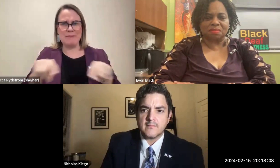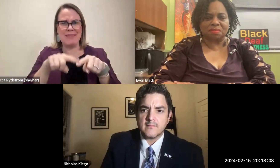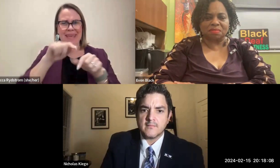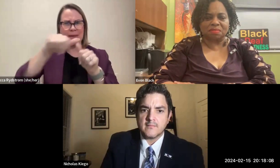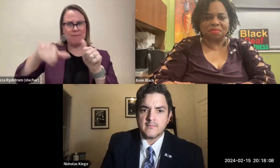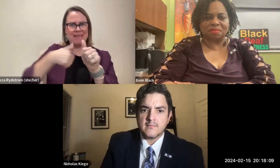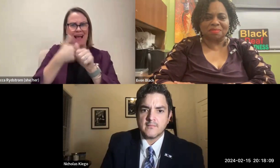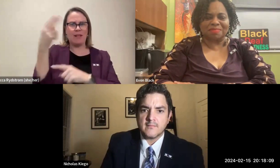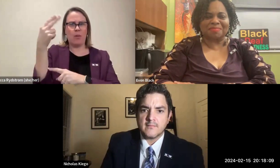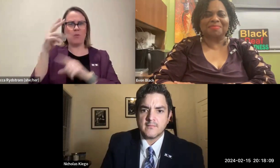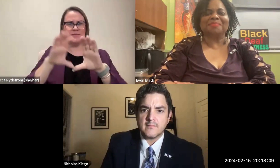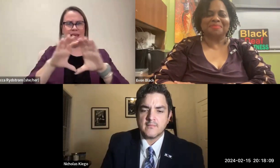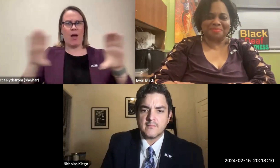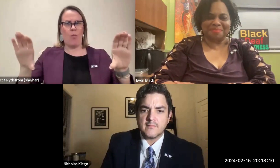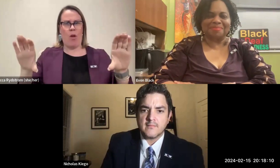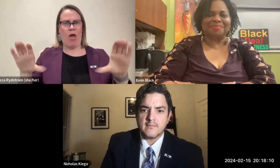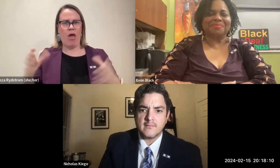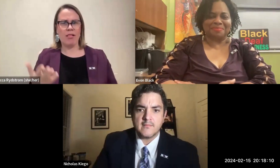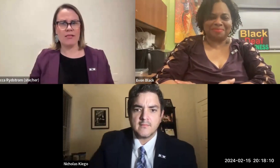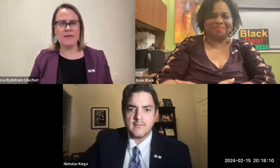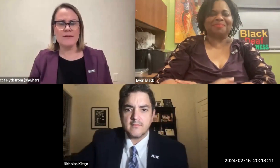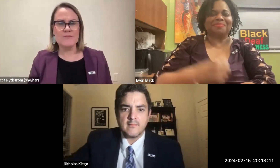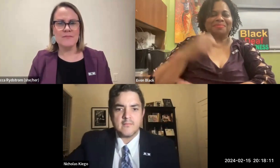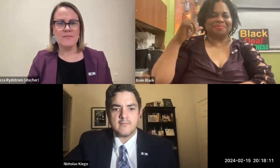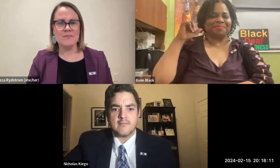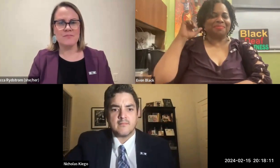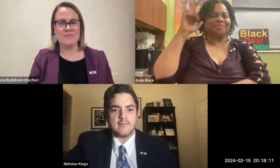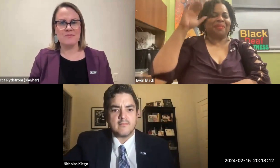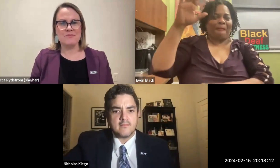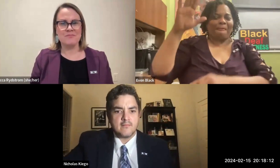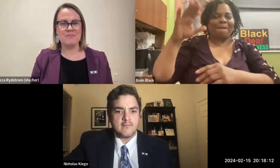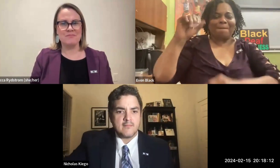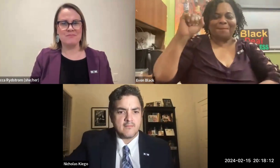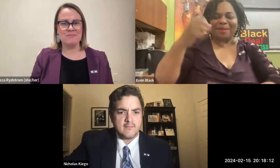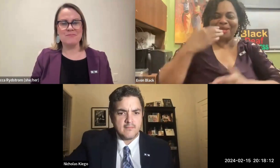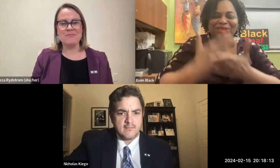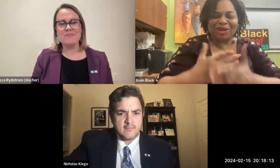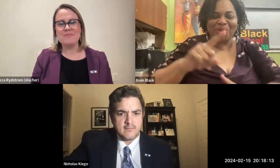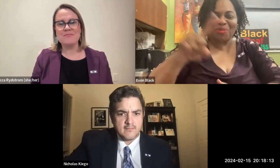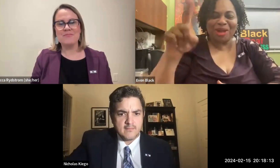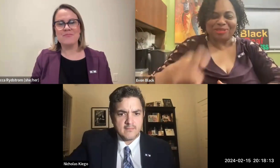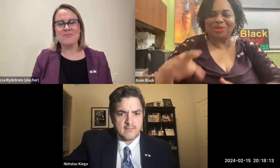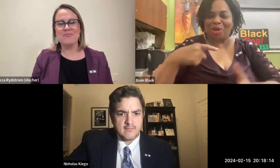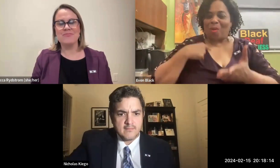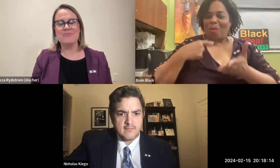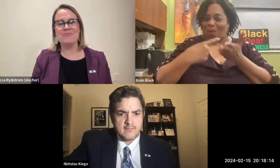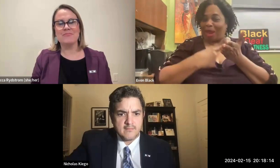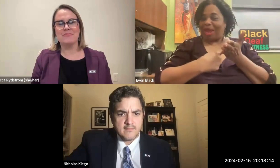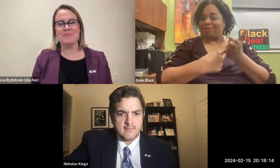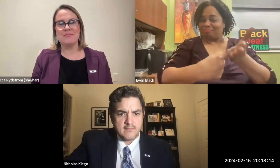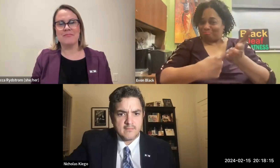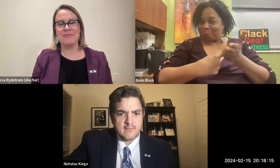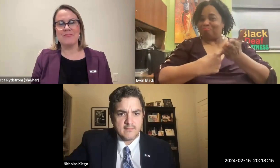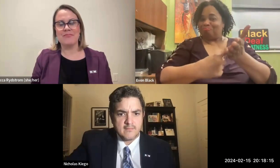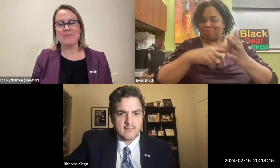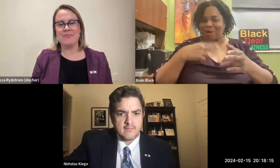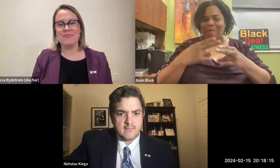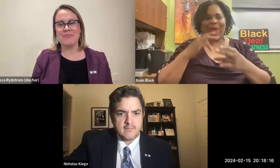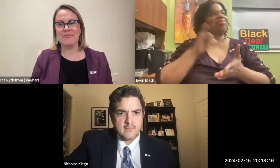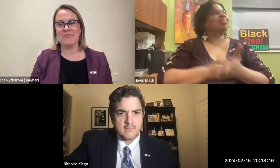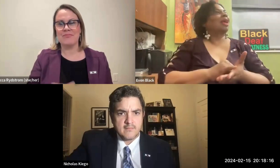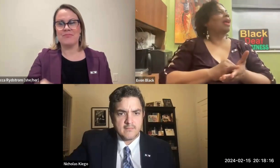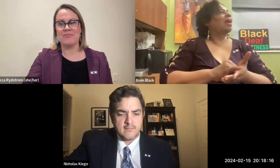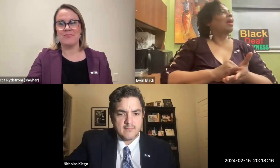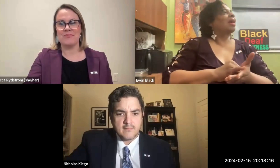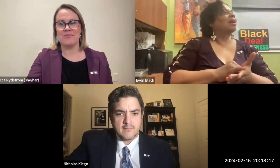Someone else has asked, what's going to happen to the old plaque that's behind the hotel wall? That's a good question, actually.